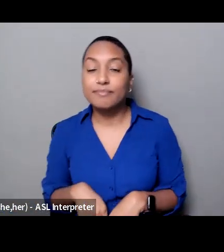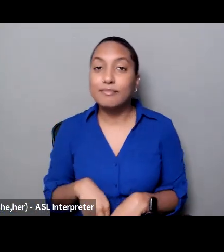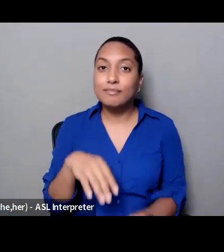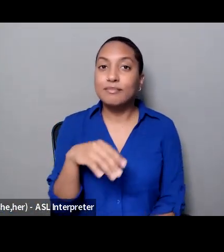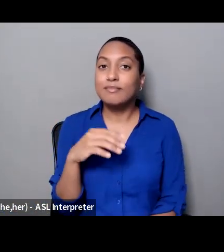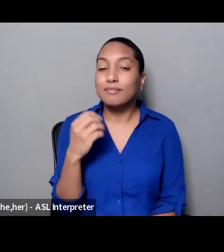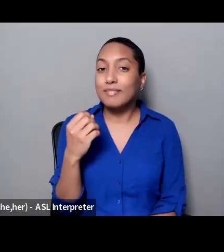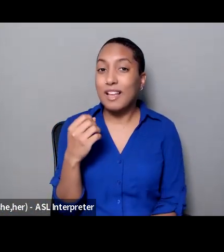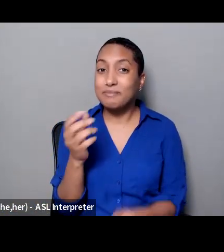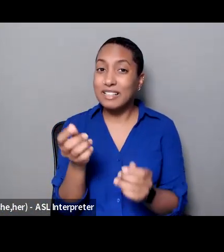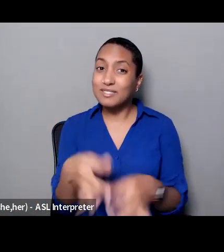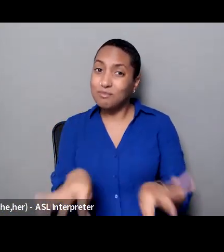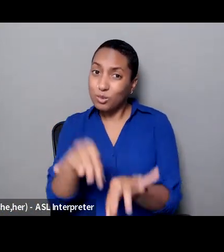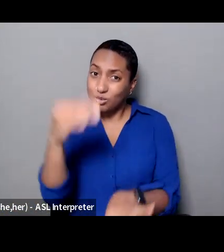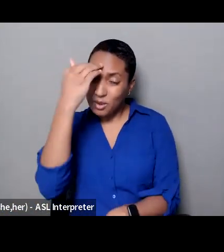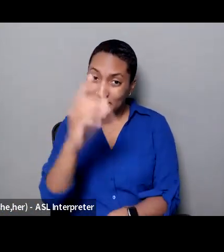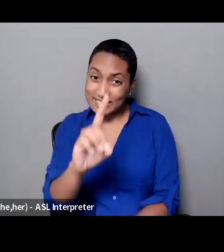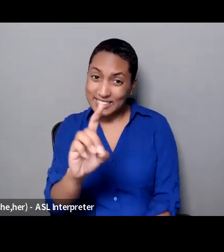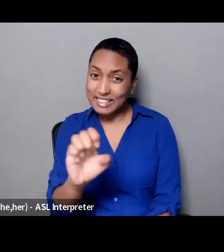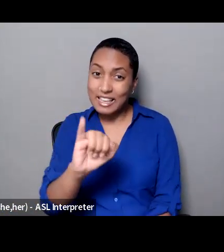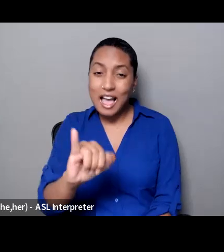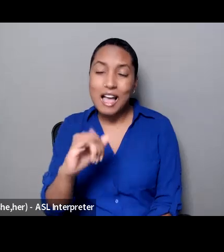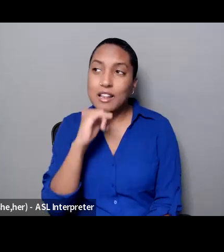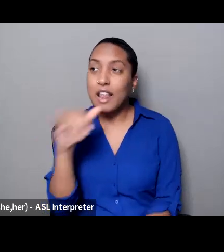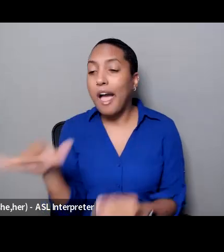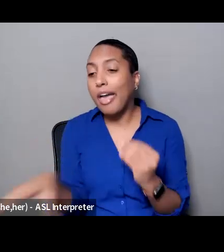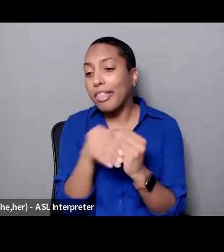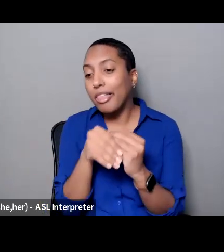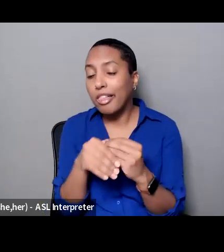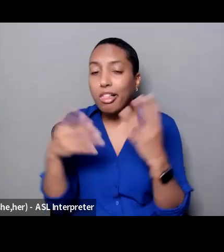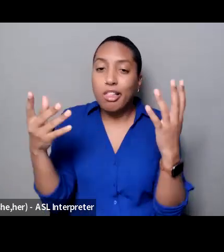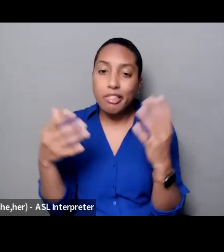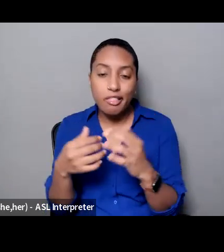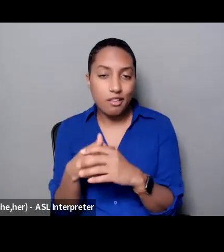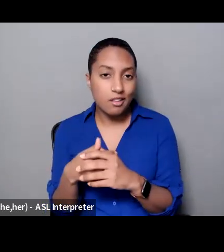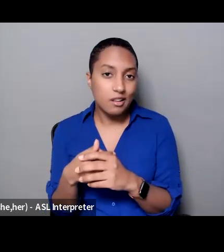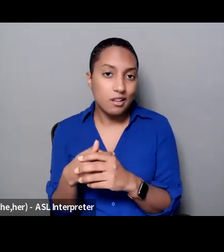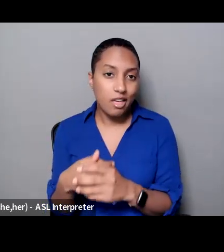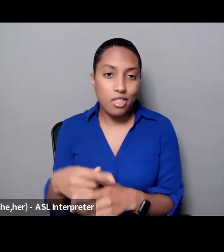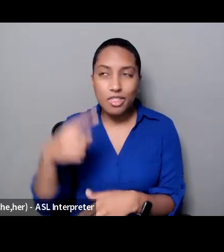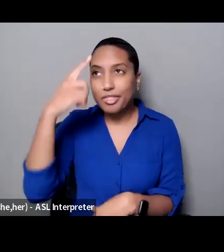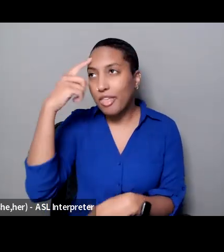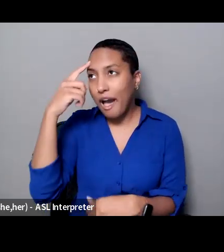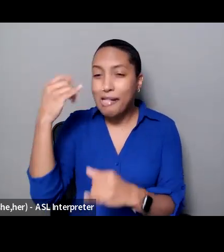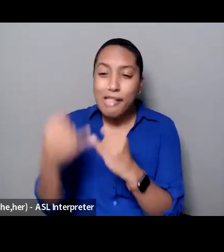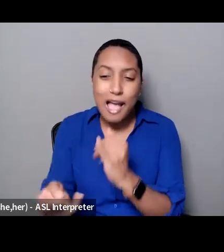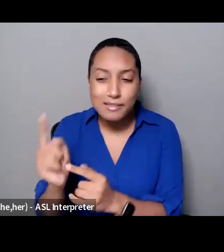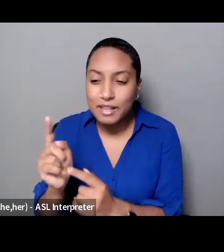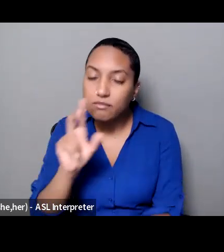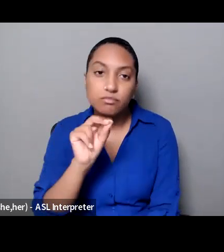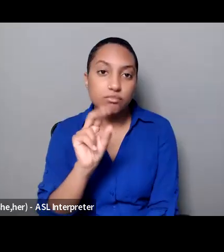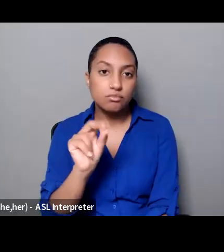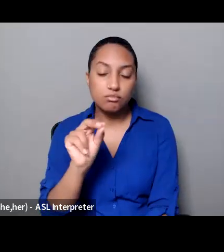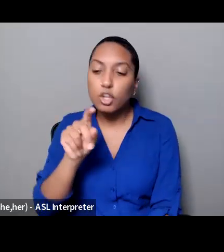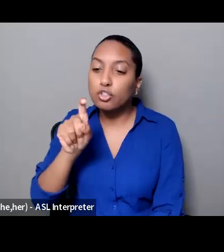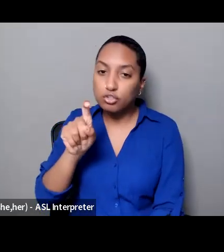it's not one more program, it's a part of the business of the organization, or it certainly should be. So instead of